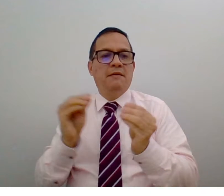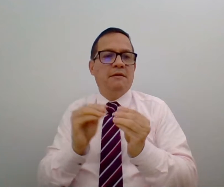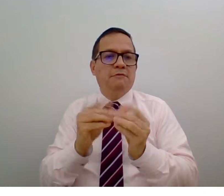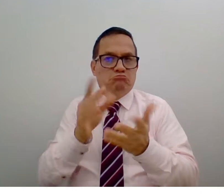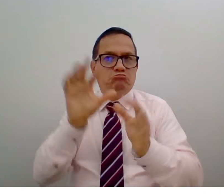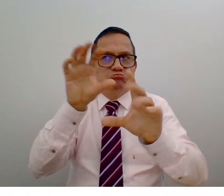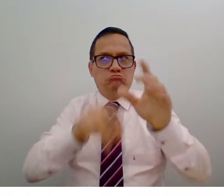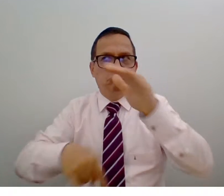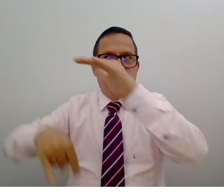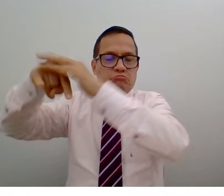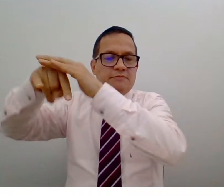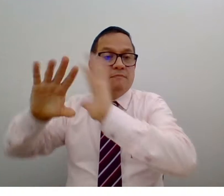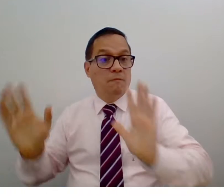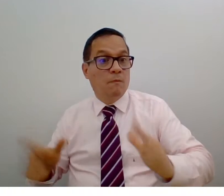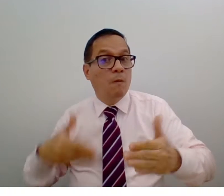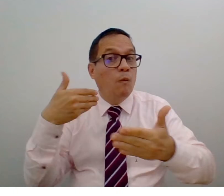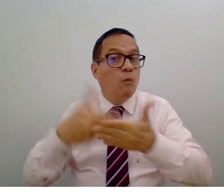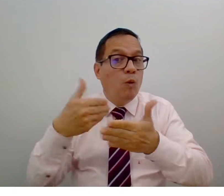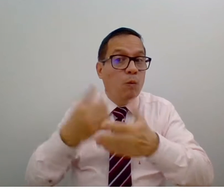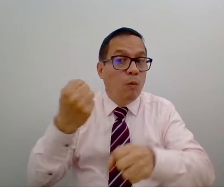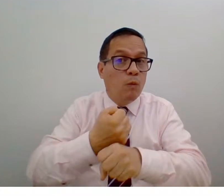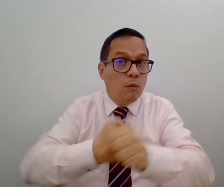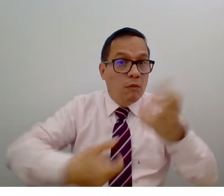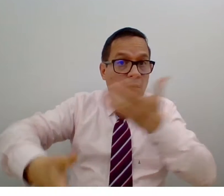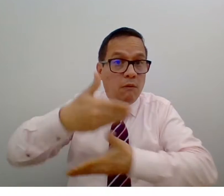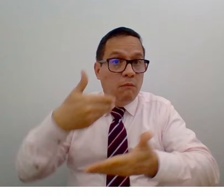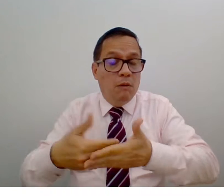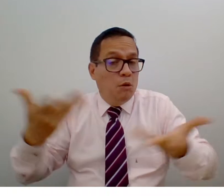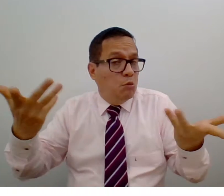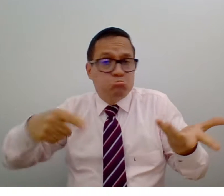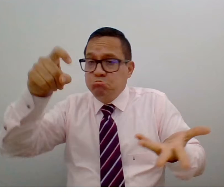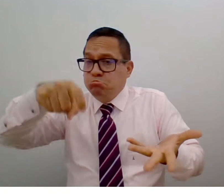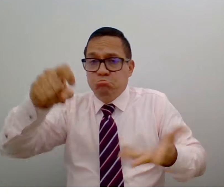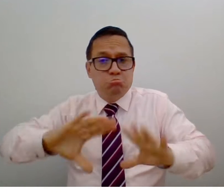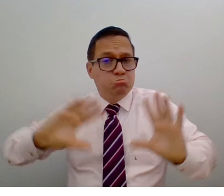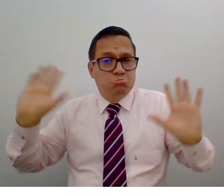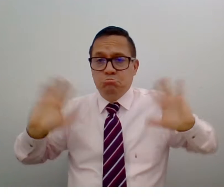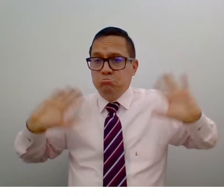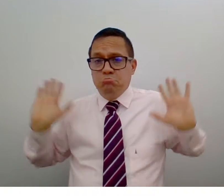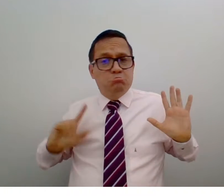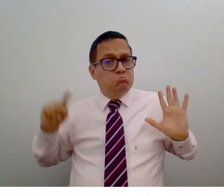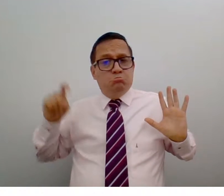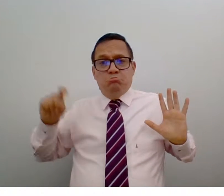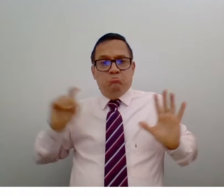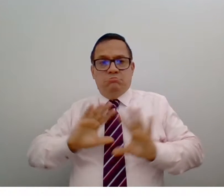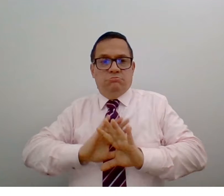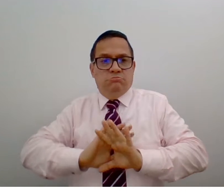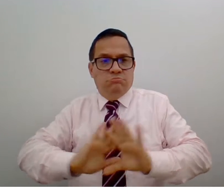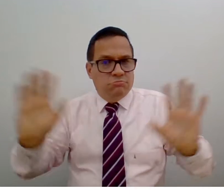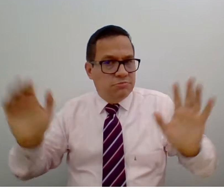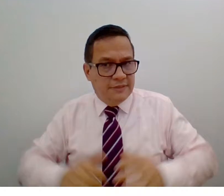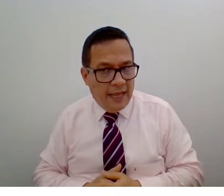work. No collaborative evidence is required in this activity.